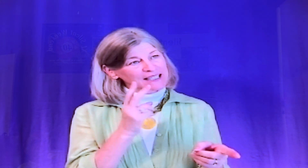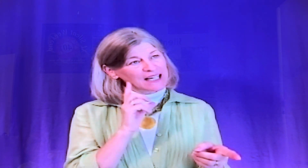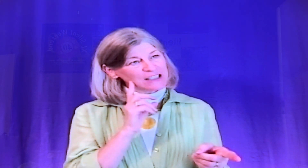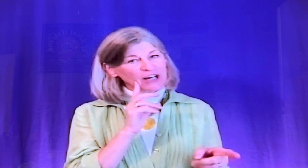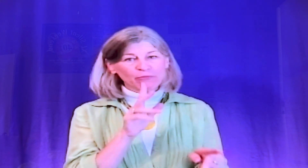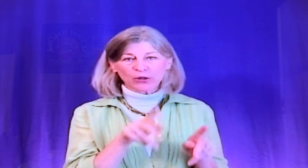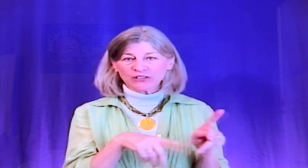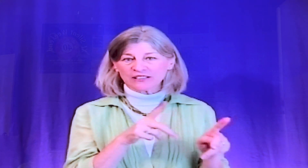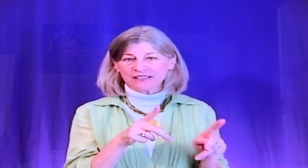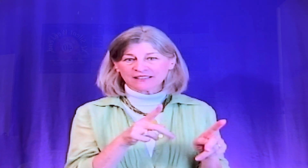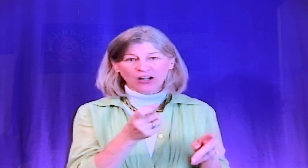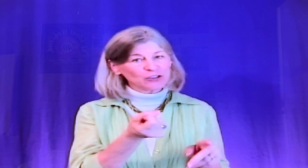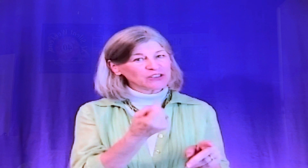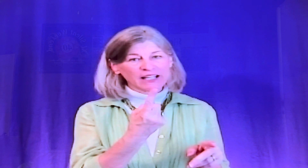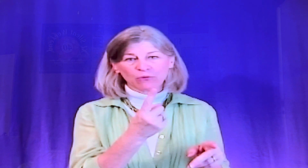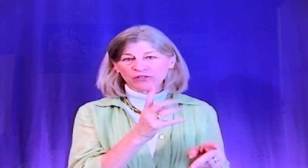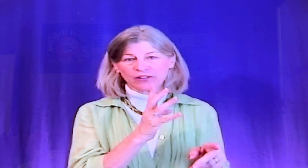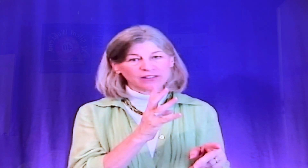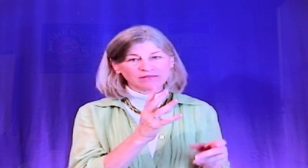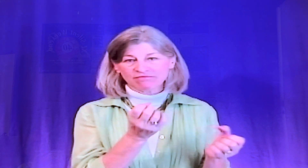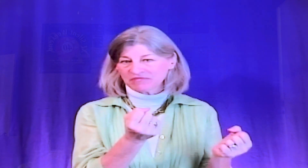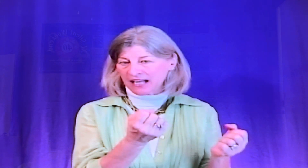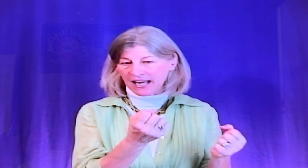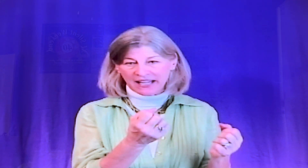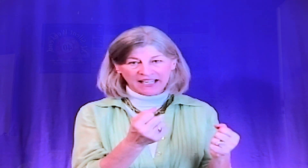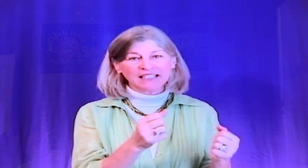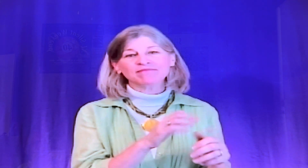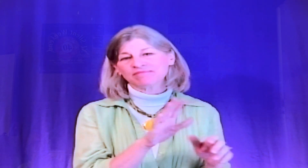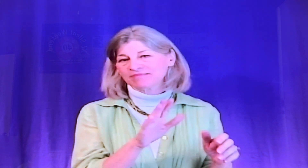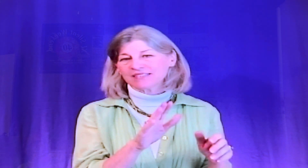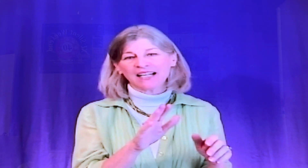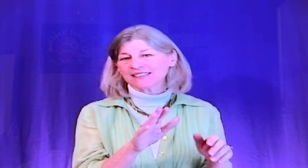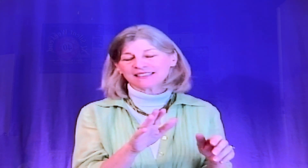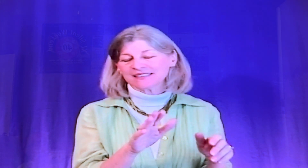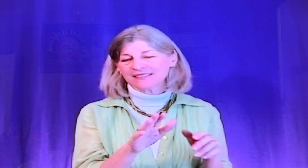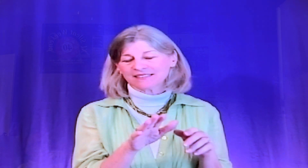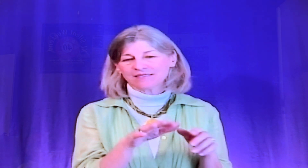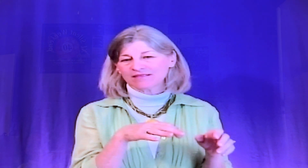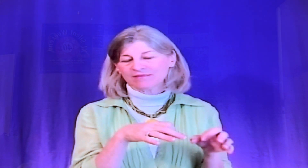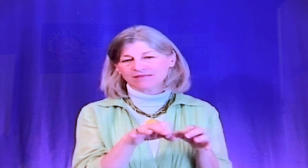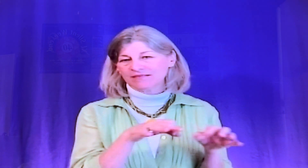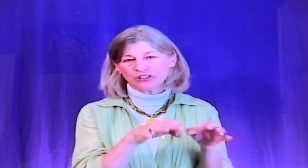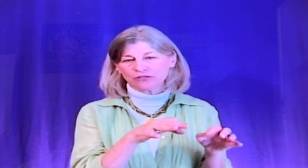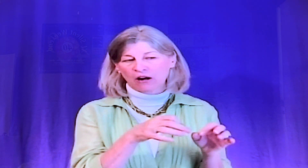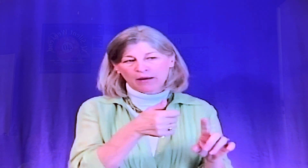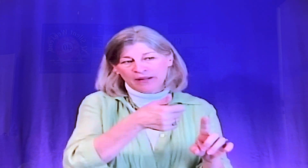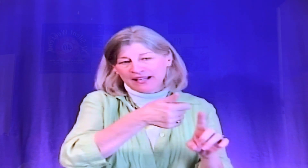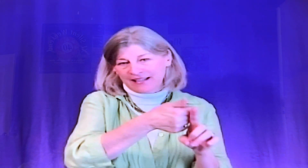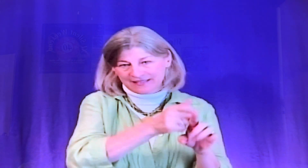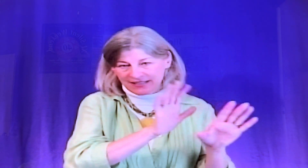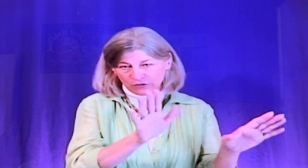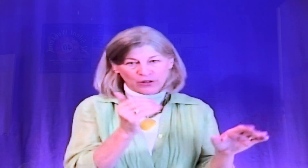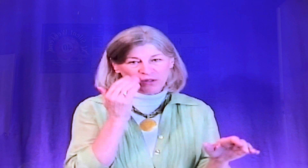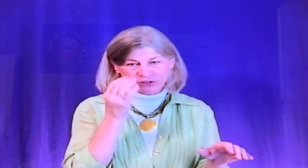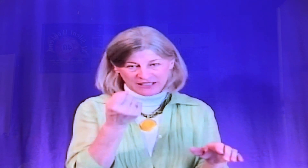a deaf person, understand what they're signing. That's describing itself. You understand that